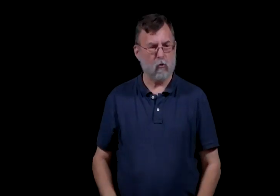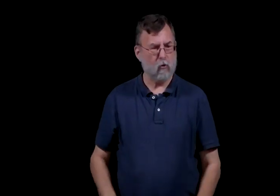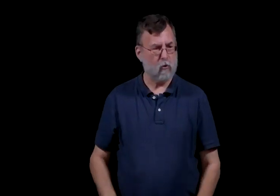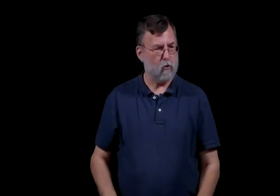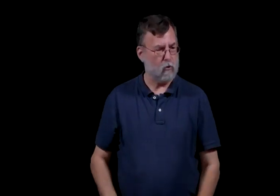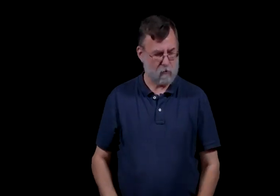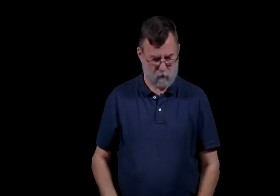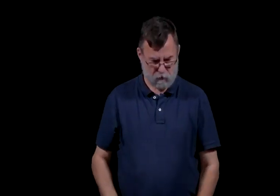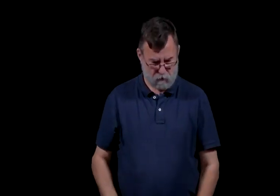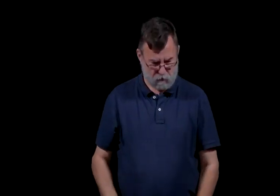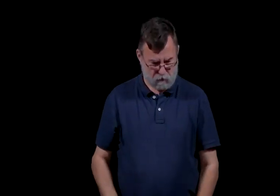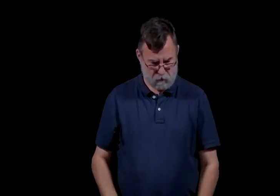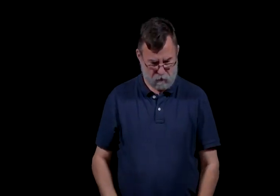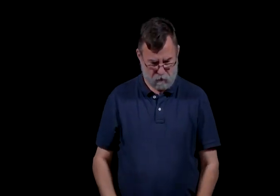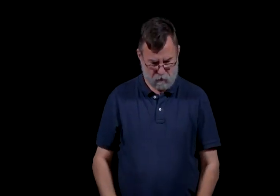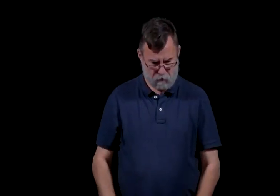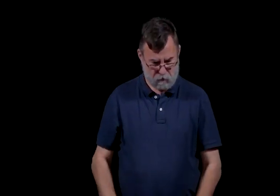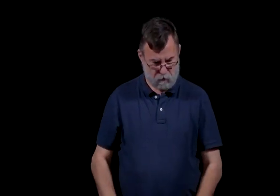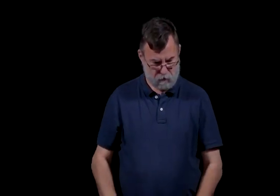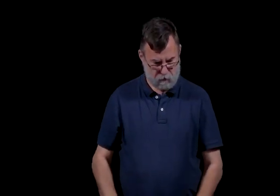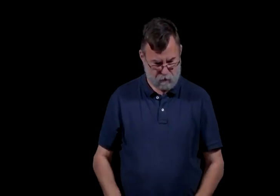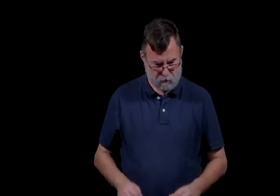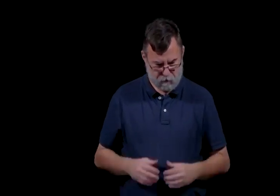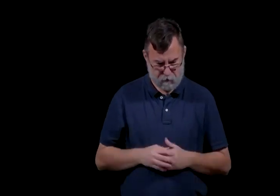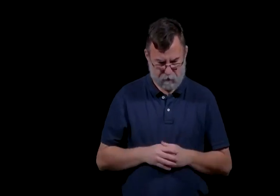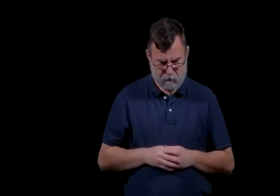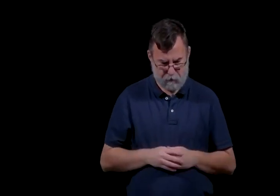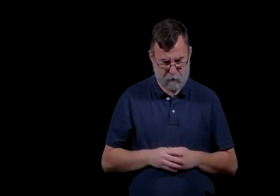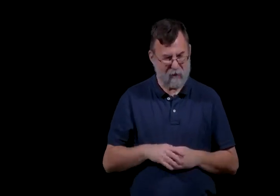God's creation out there with the mountains and the hills. It was beautiful.